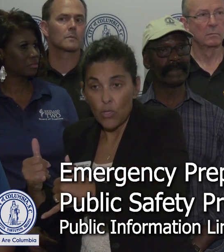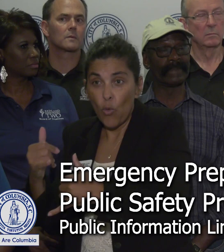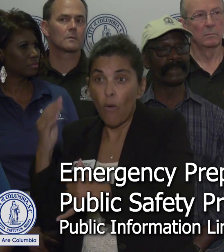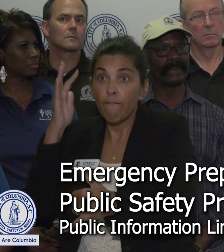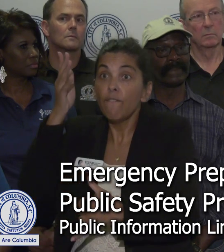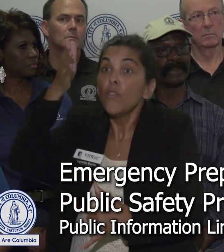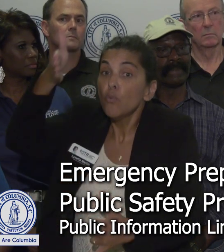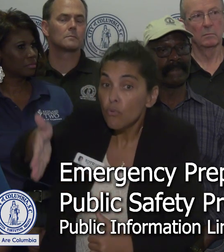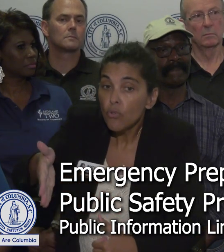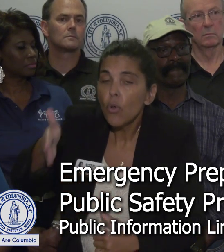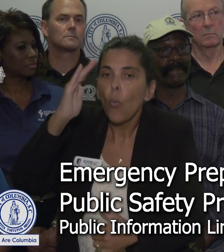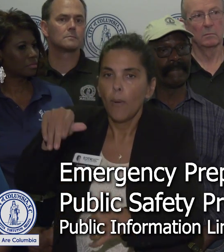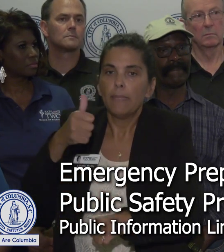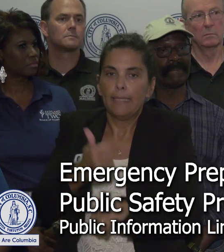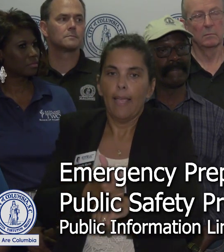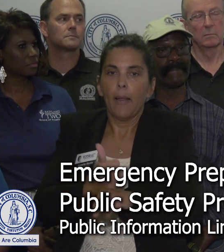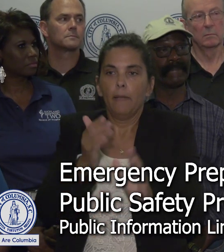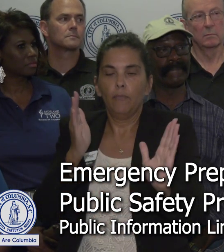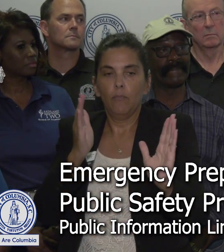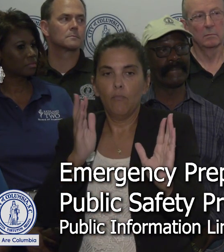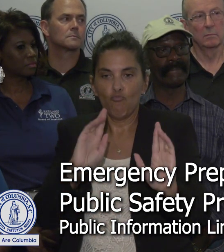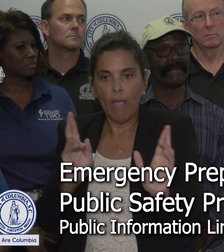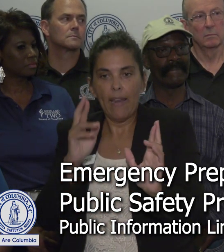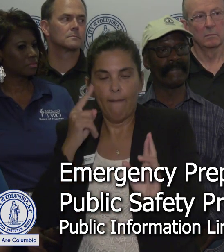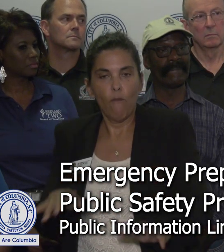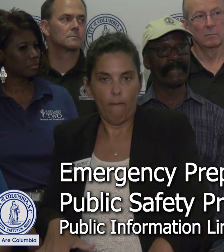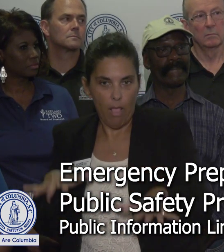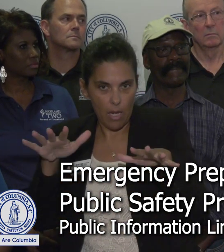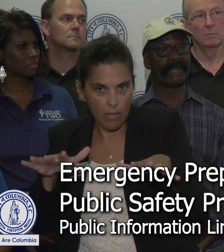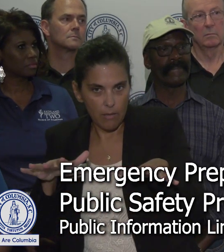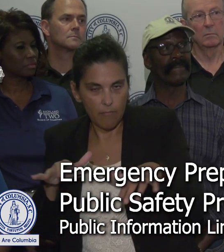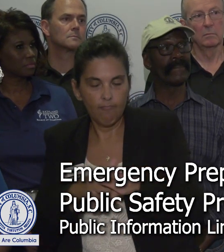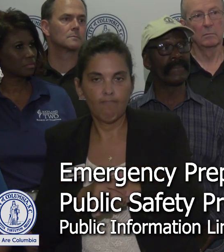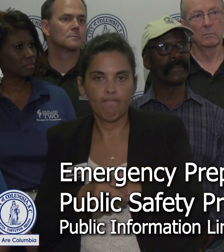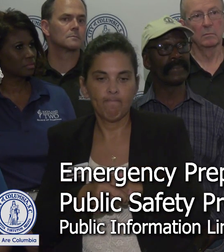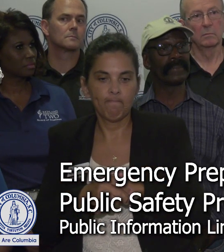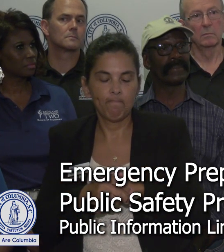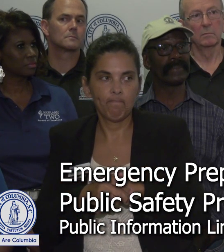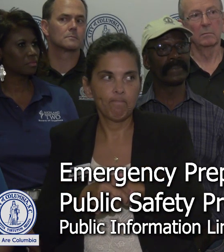way for the city. And I'm proud of the work that staff is doing there.